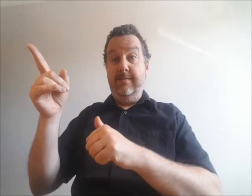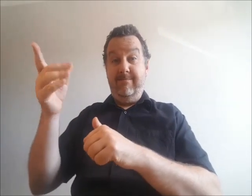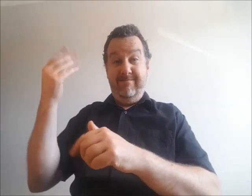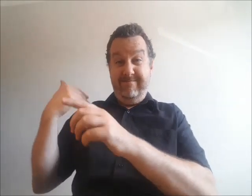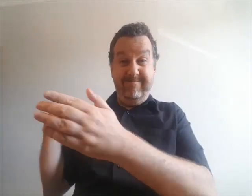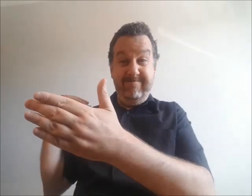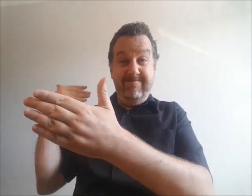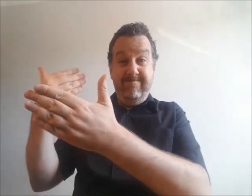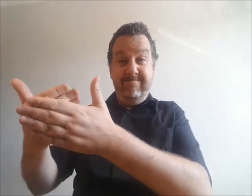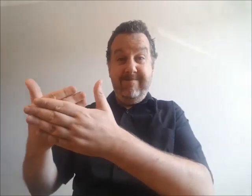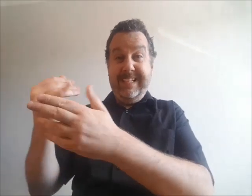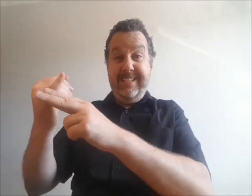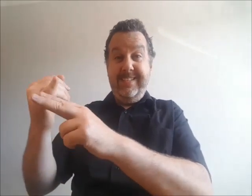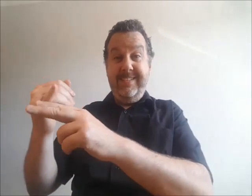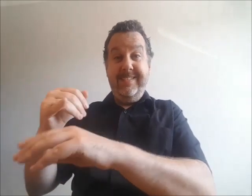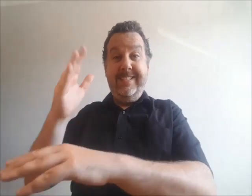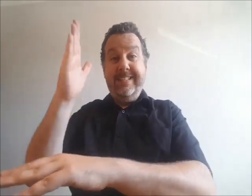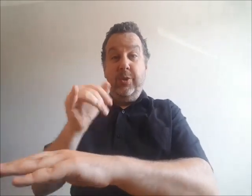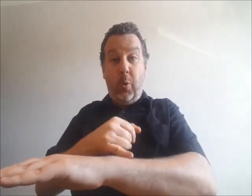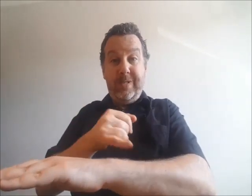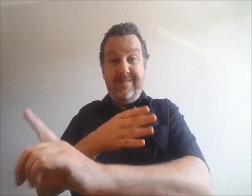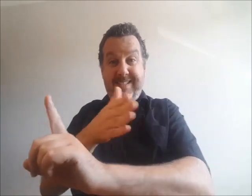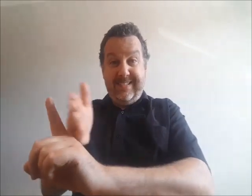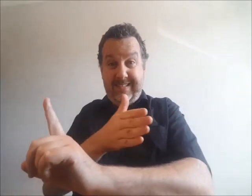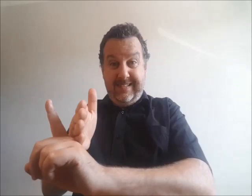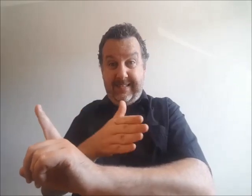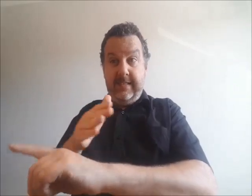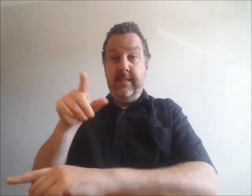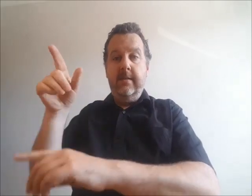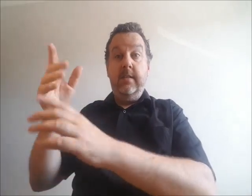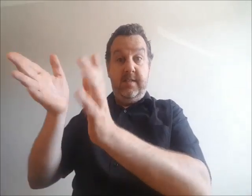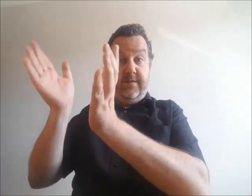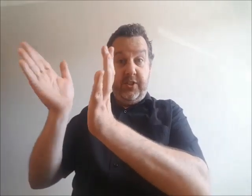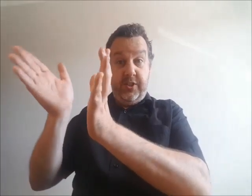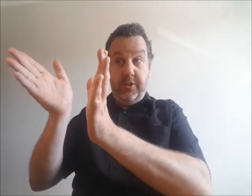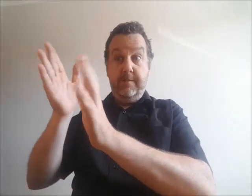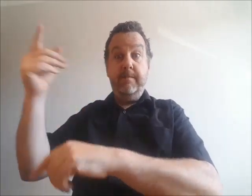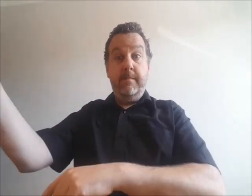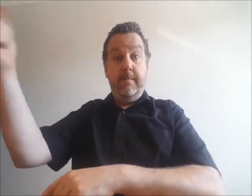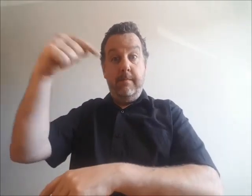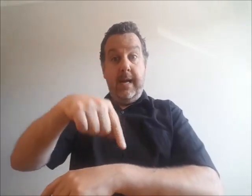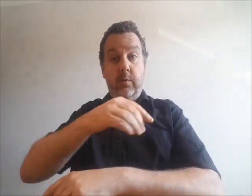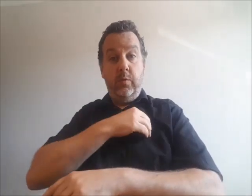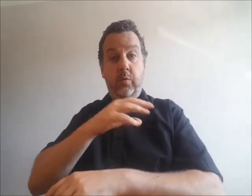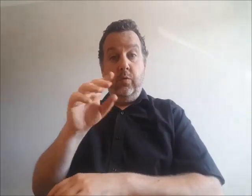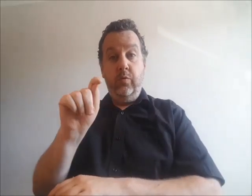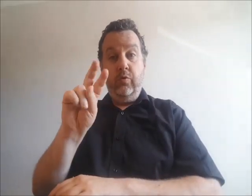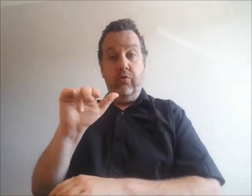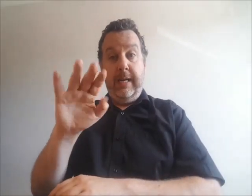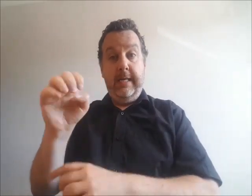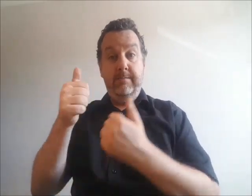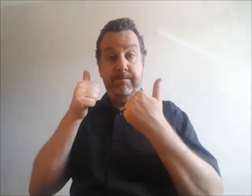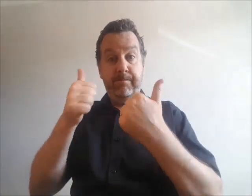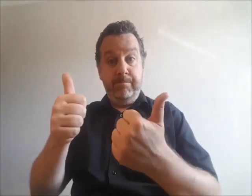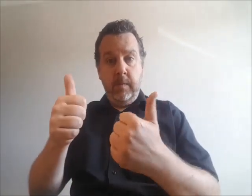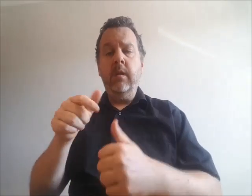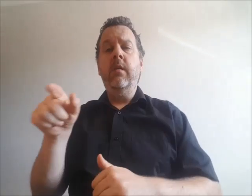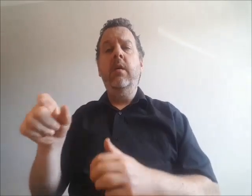who had at this time been attending St. Joseph's in Cabra. So he finishes his education and comes back to the Tralee